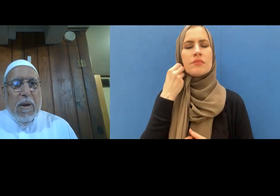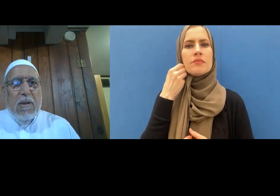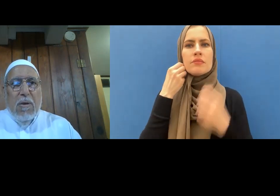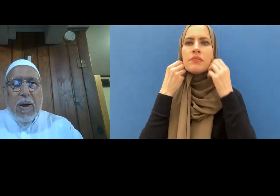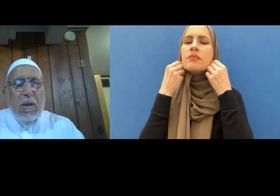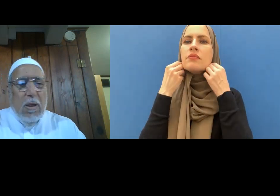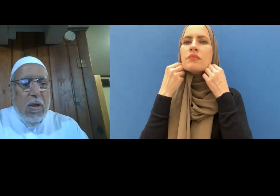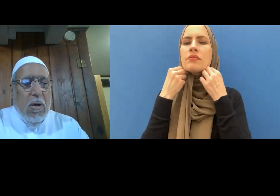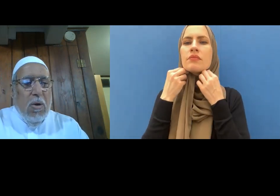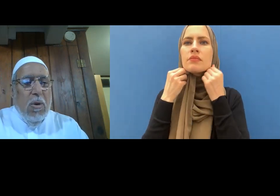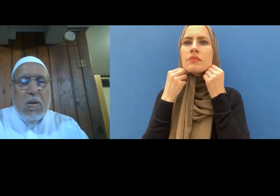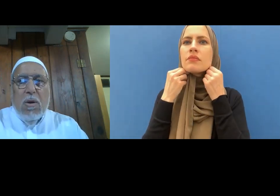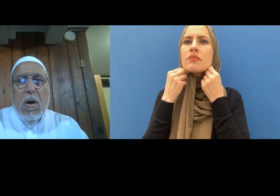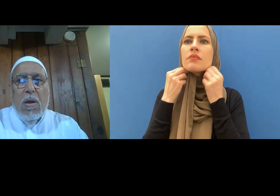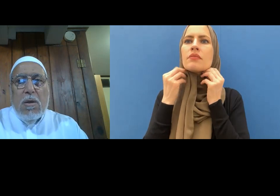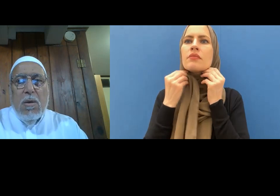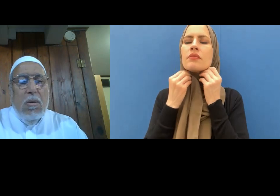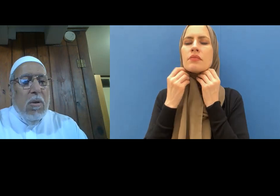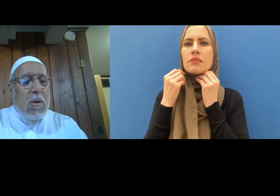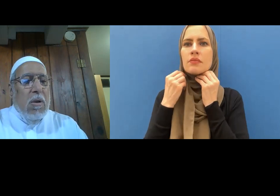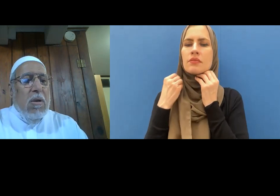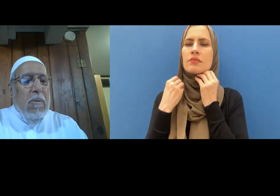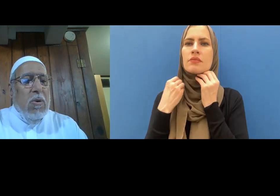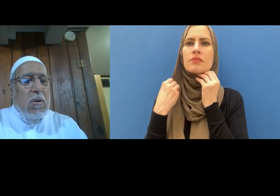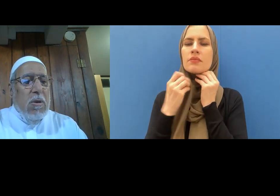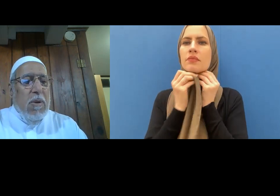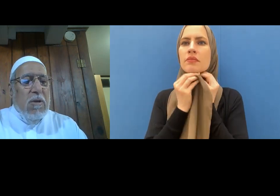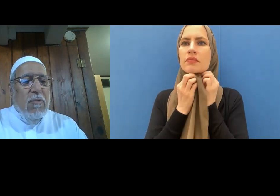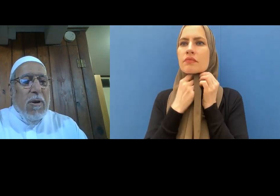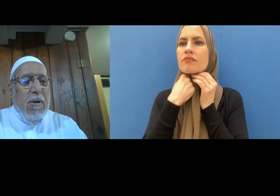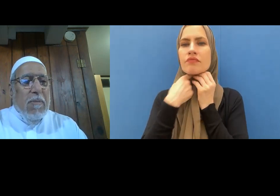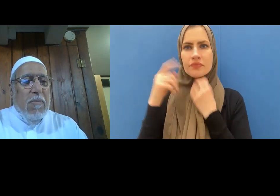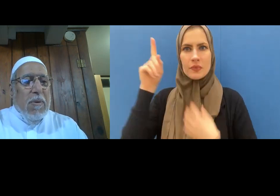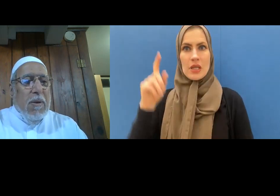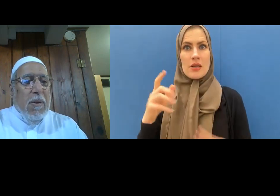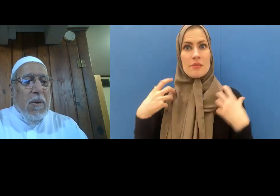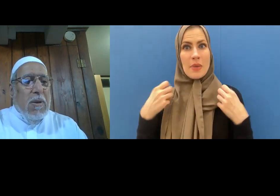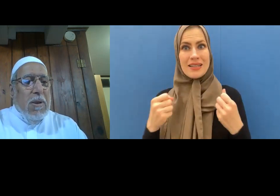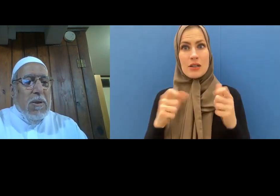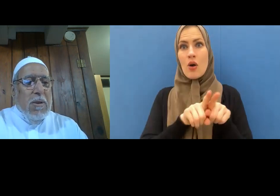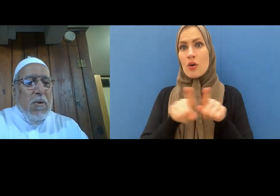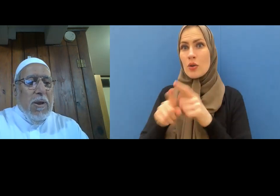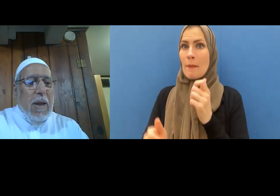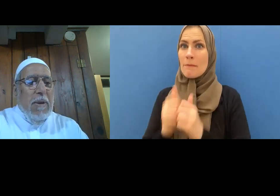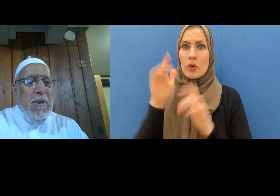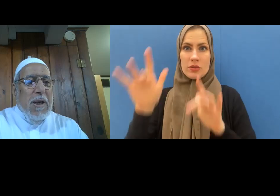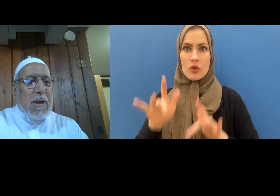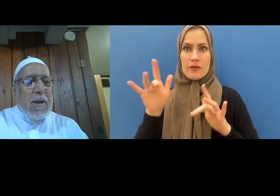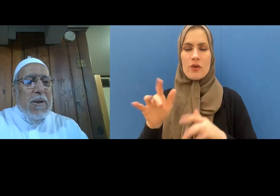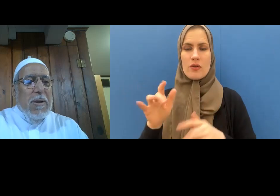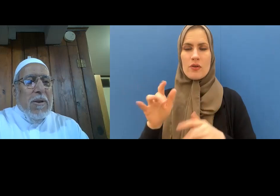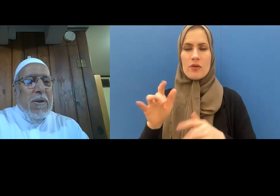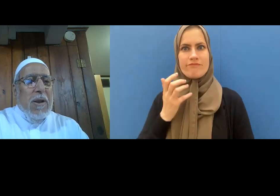The Mighty One, who is also the Most Merciful. This is quite